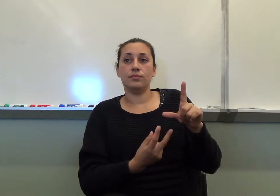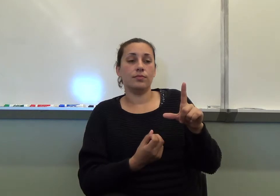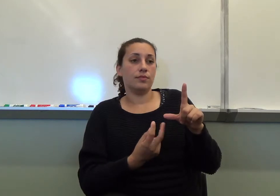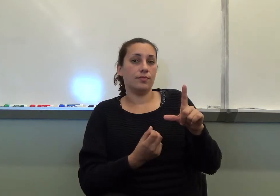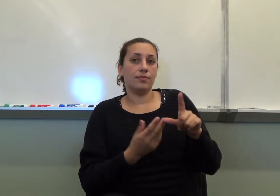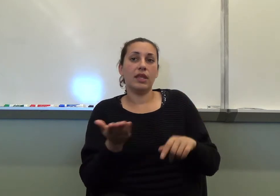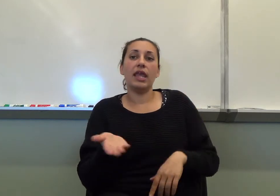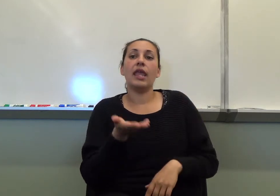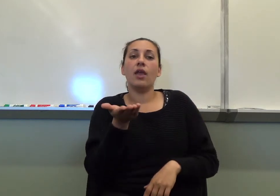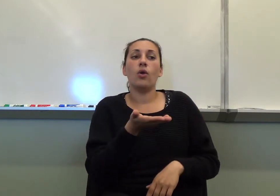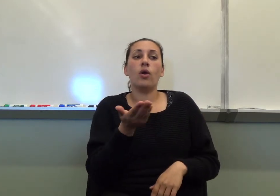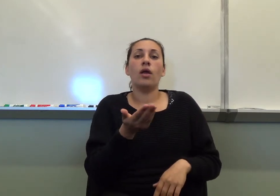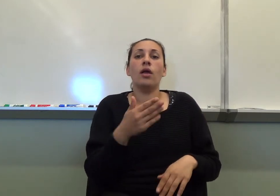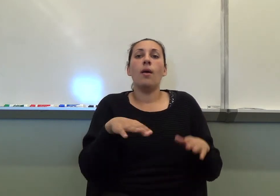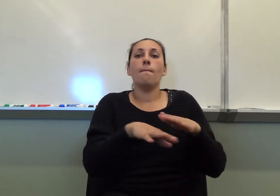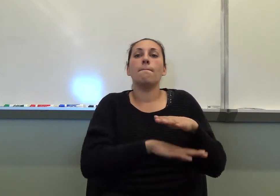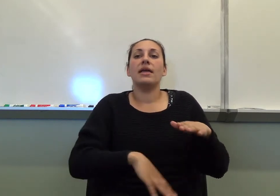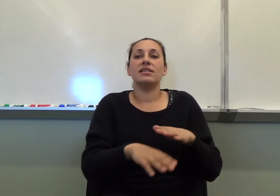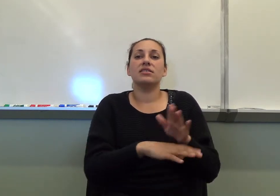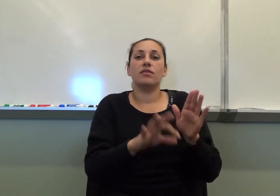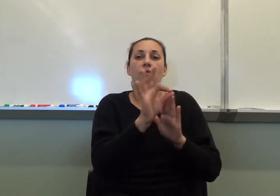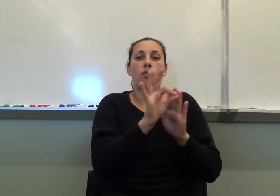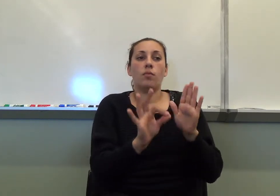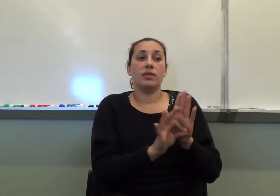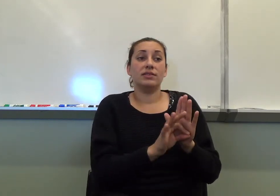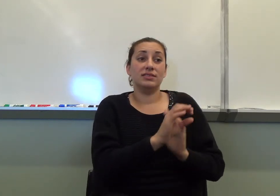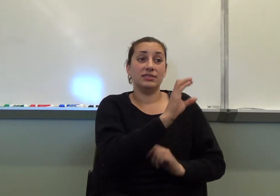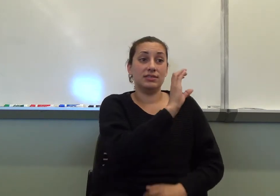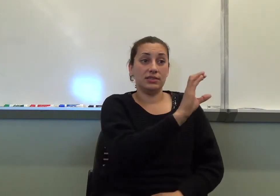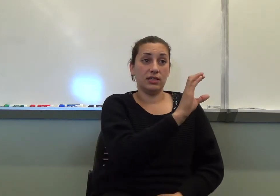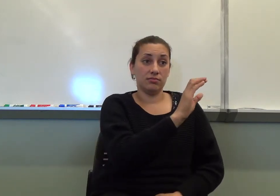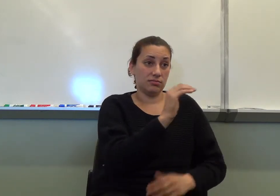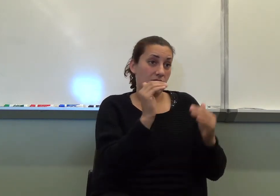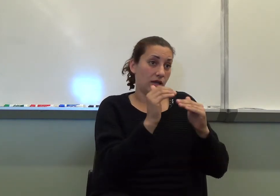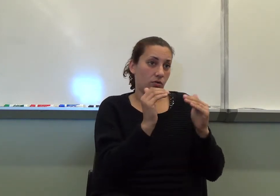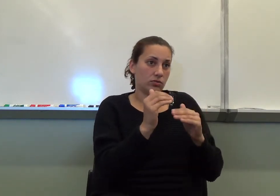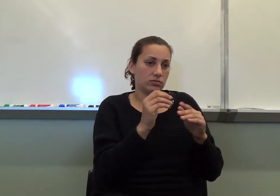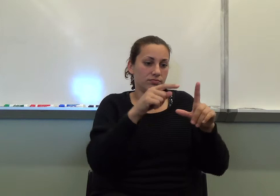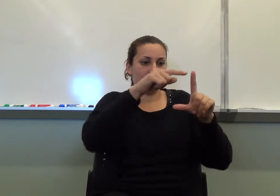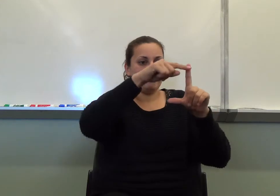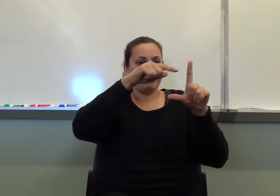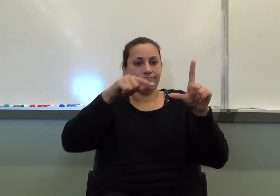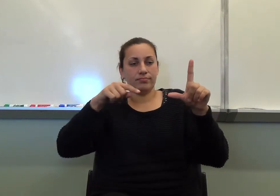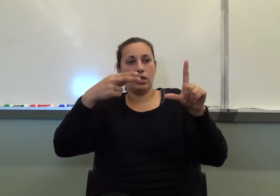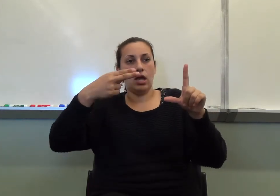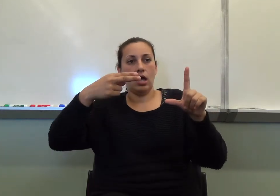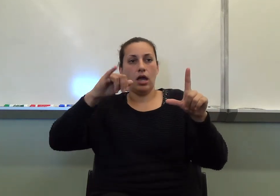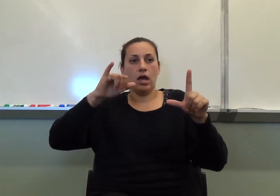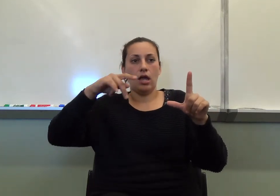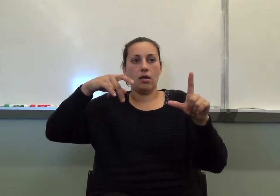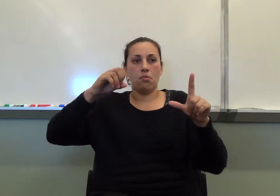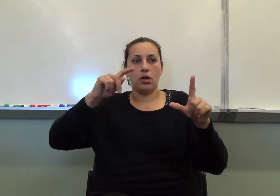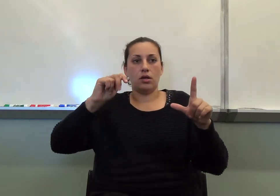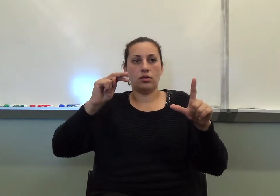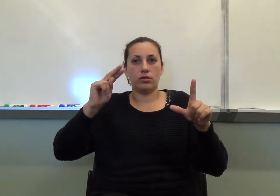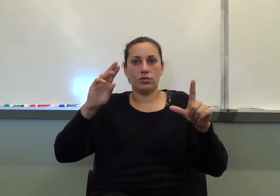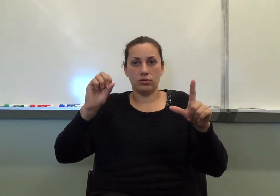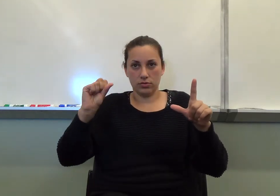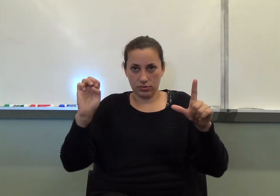formula. And that C has to be the hypotenuse. These two are the legs. So I'm going to take A, which is 12, and